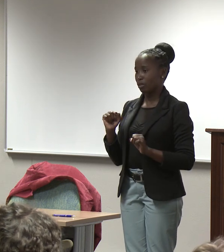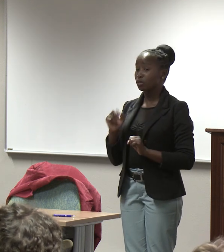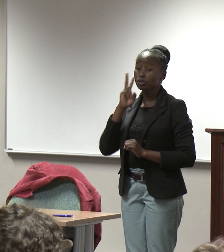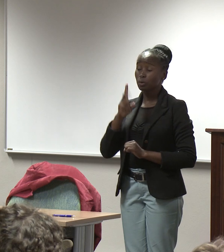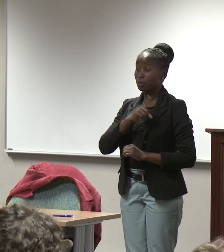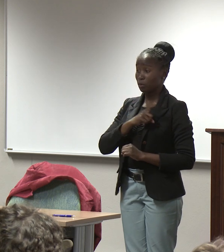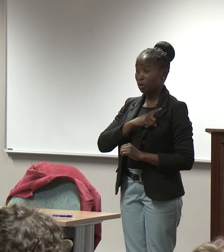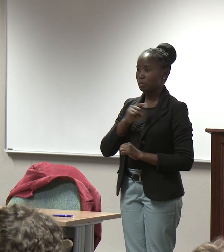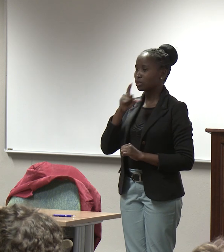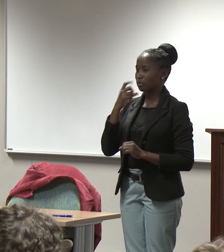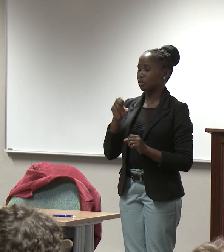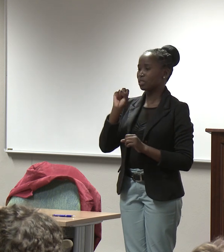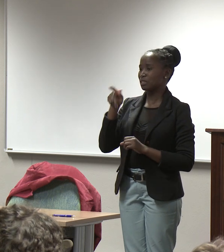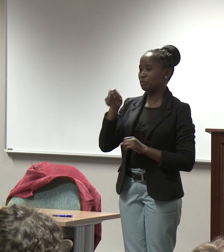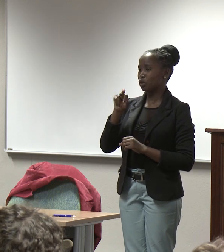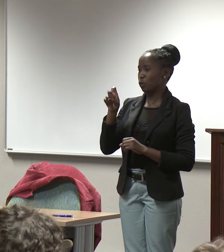was Spinoza.